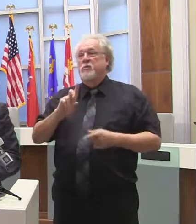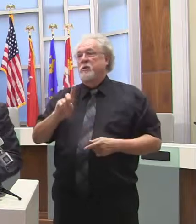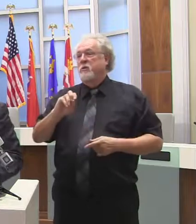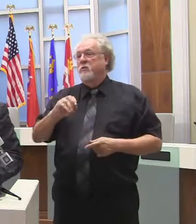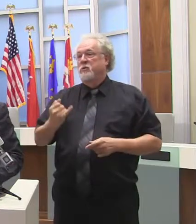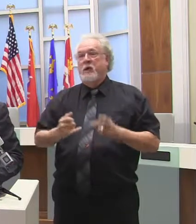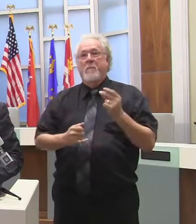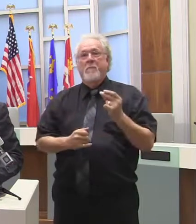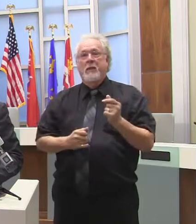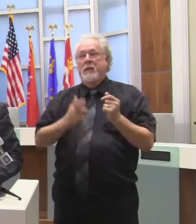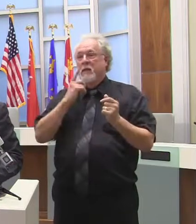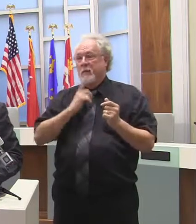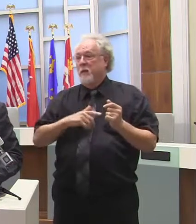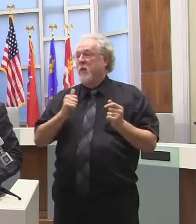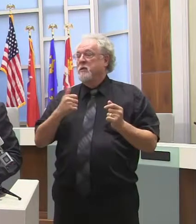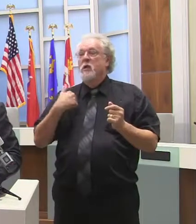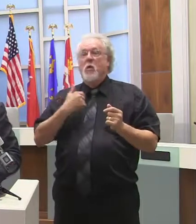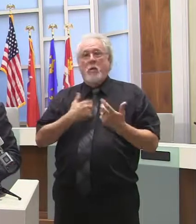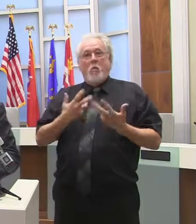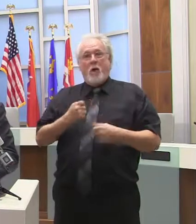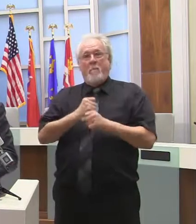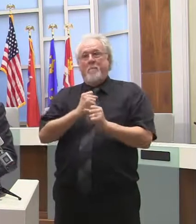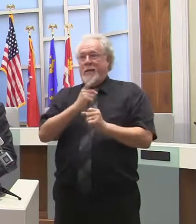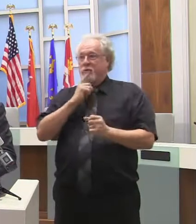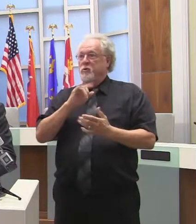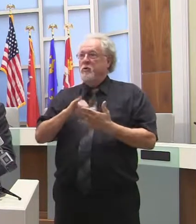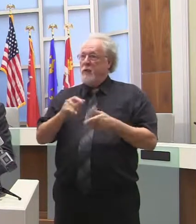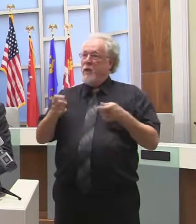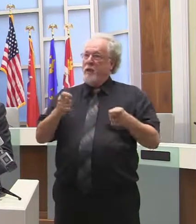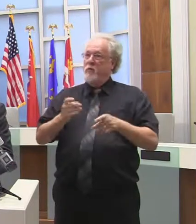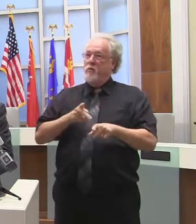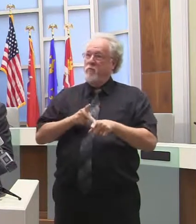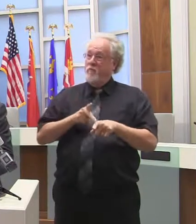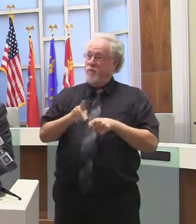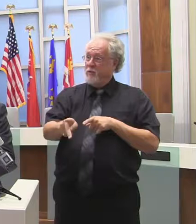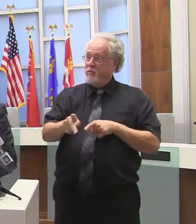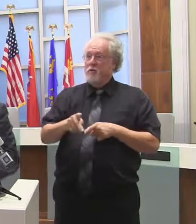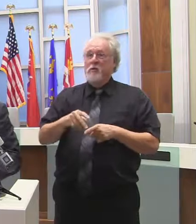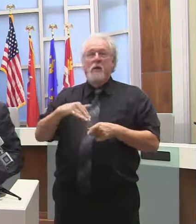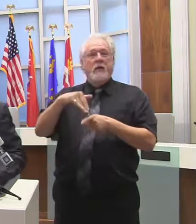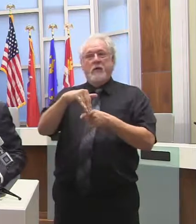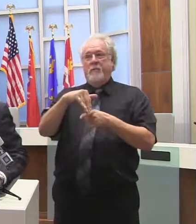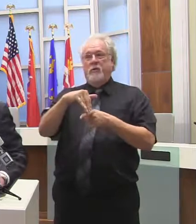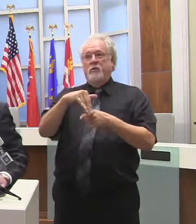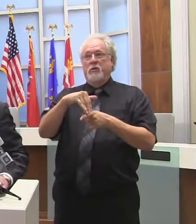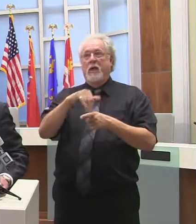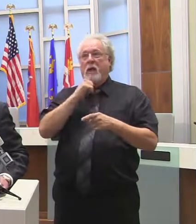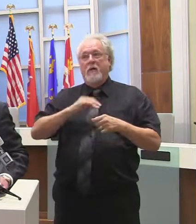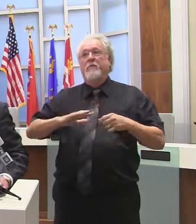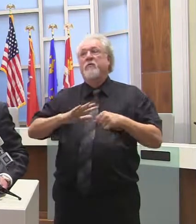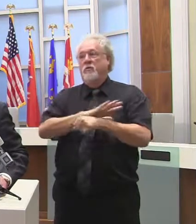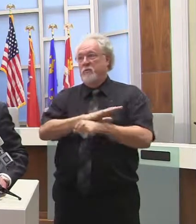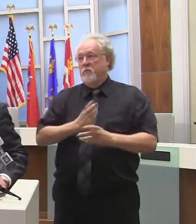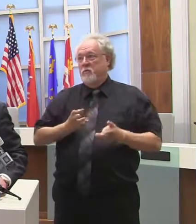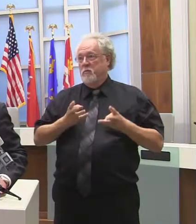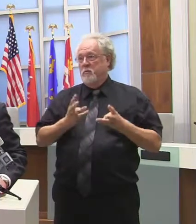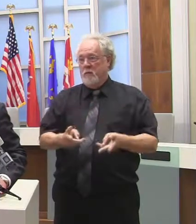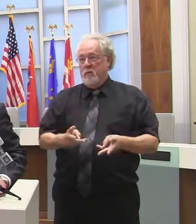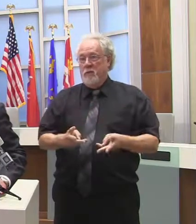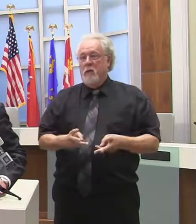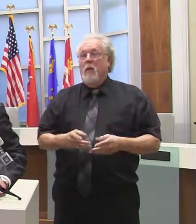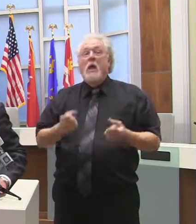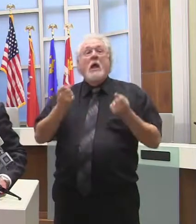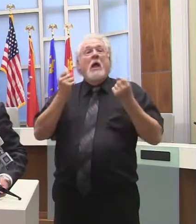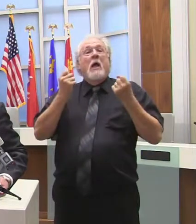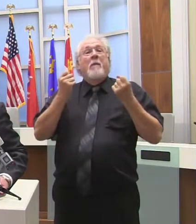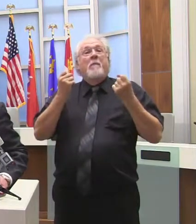Justice immediately because we wanted to make sure that it was handled in a professional, impartial, and thorough manner. While